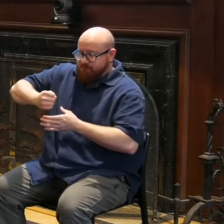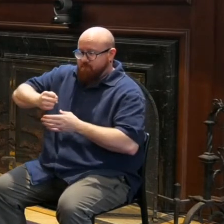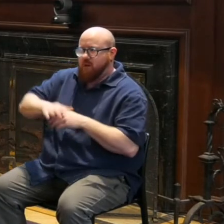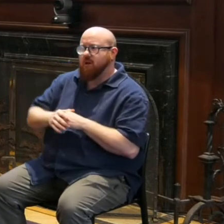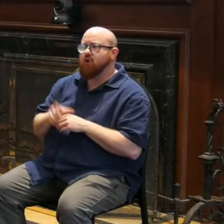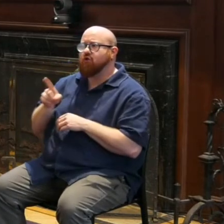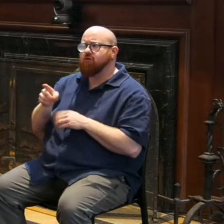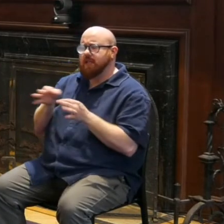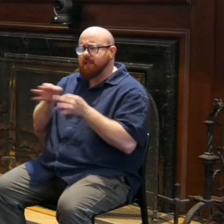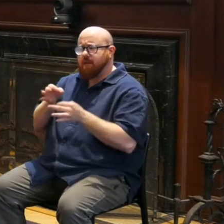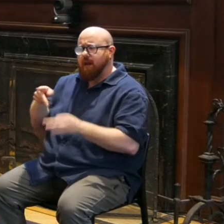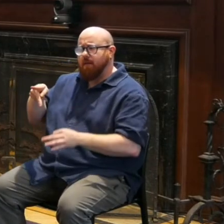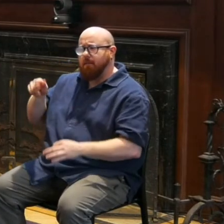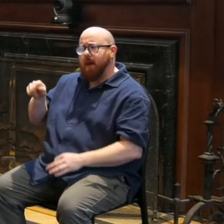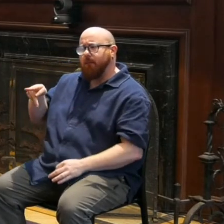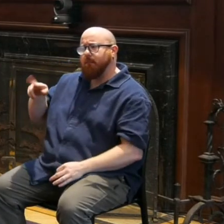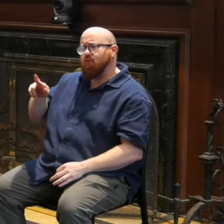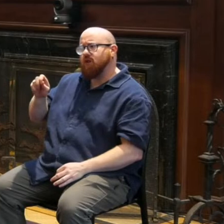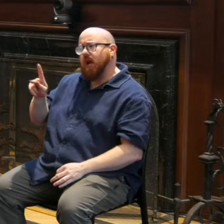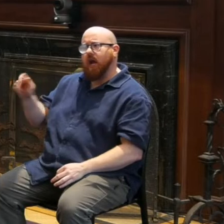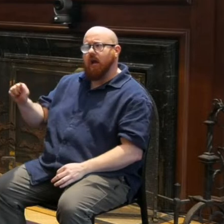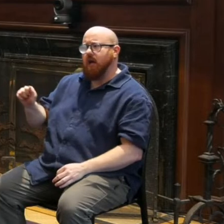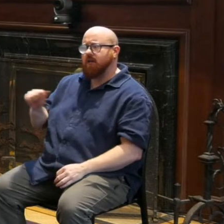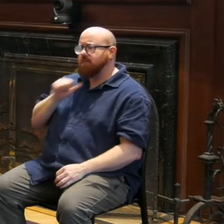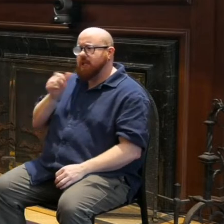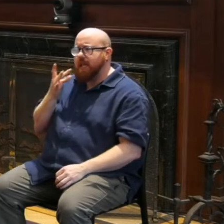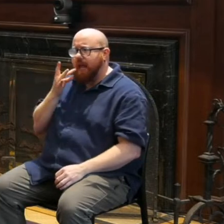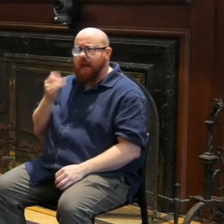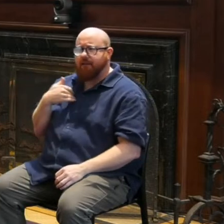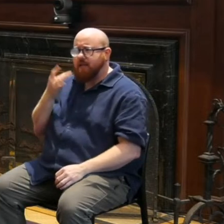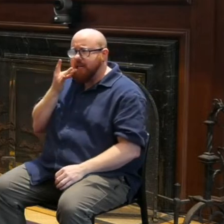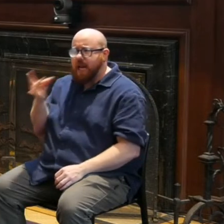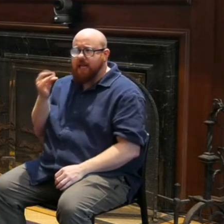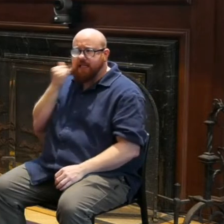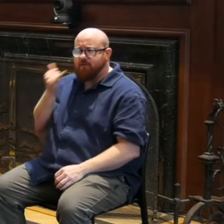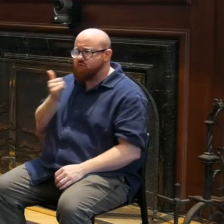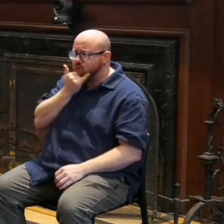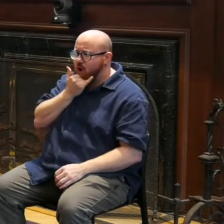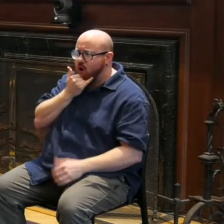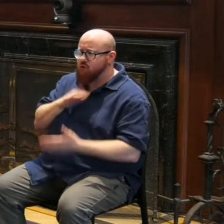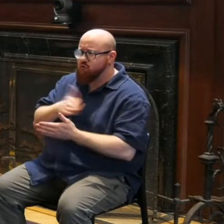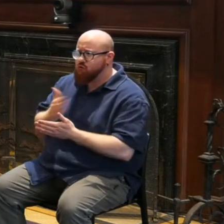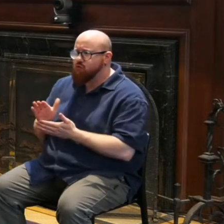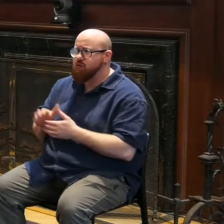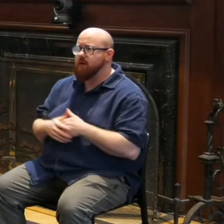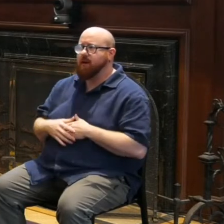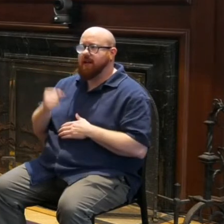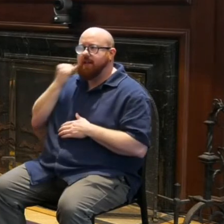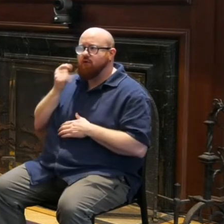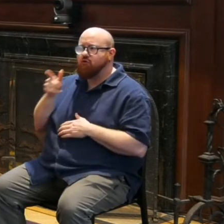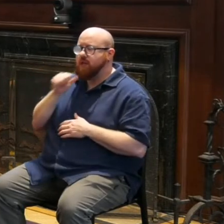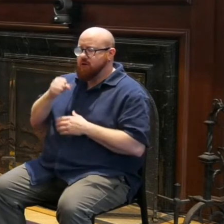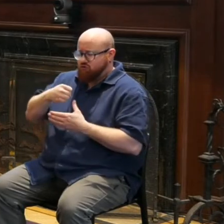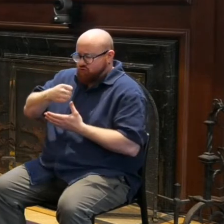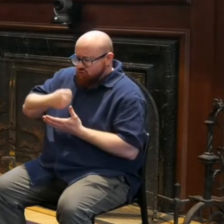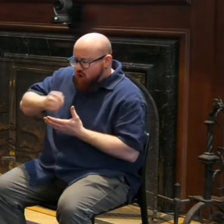that paprika could be almost tasteless if done the wrong way. If you did not crush the right pepper in the right